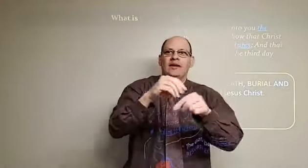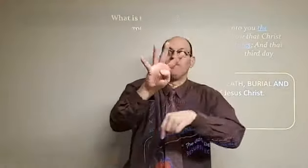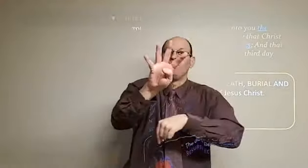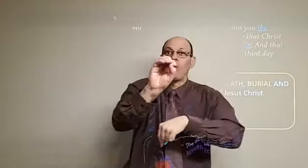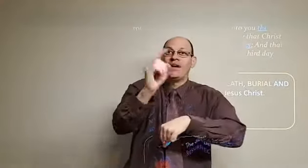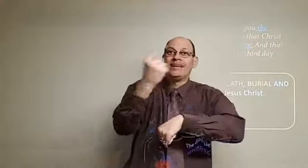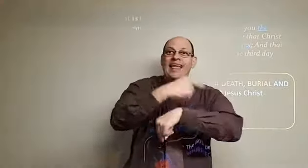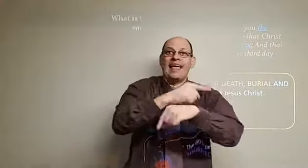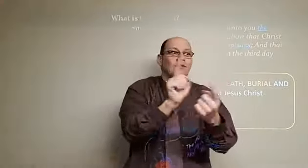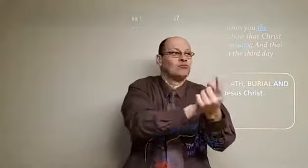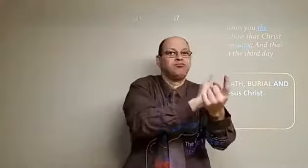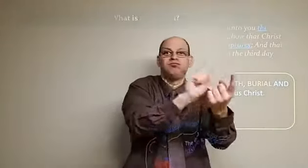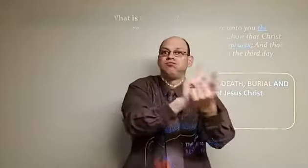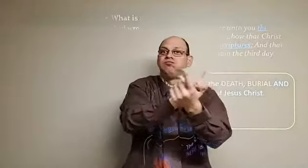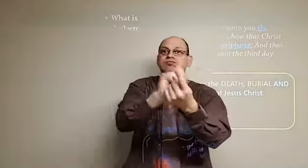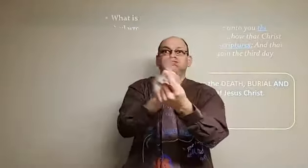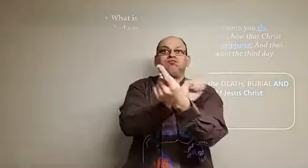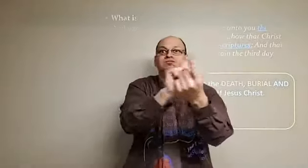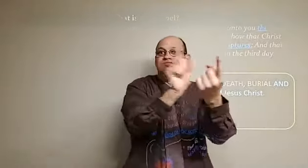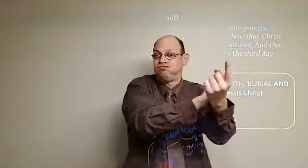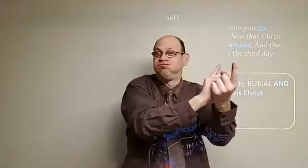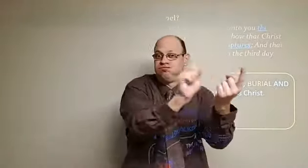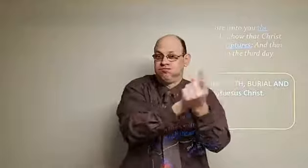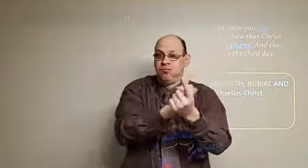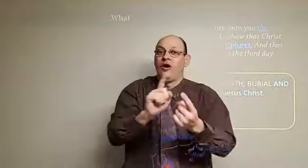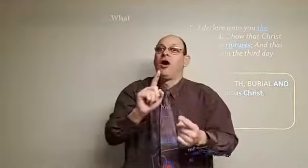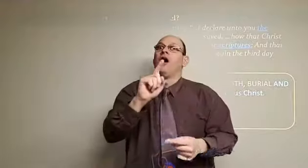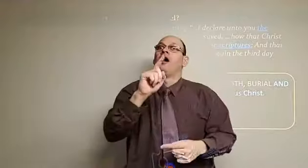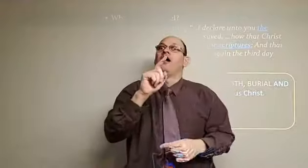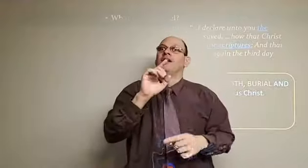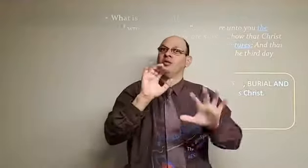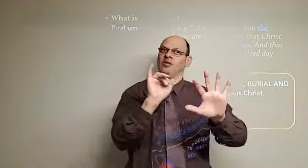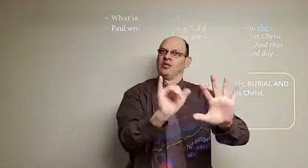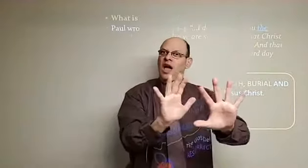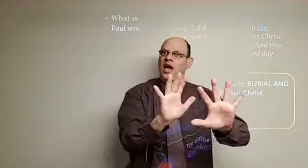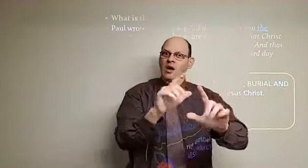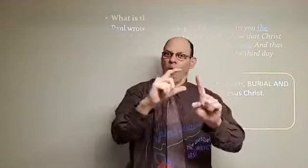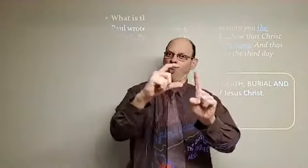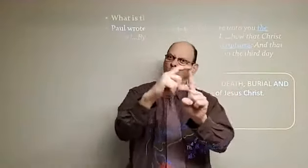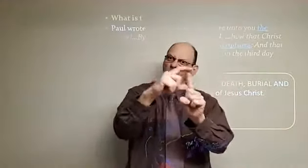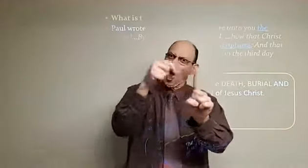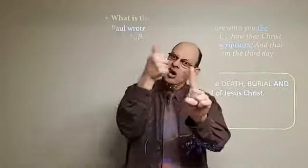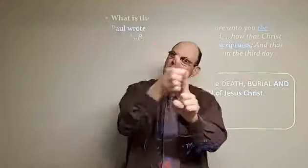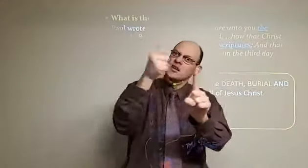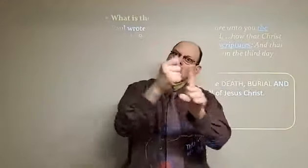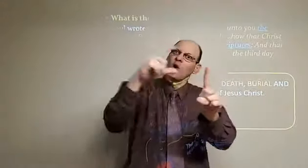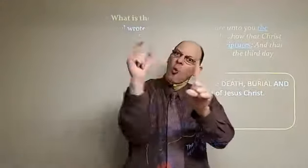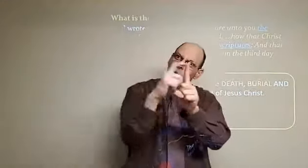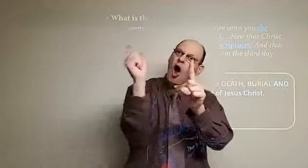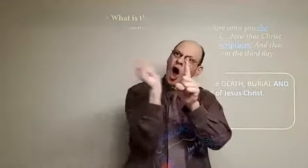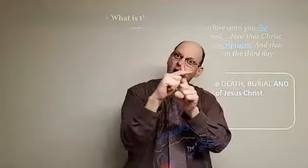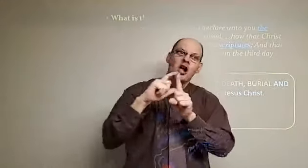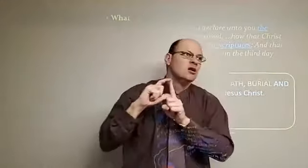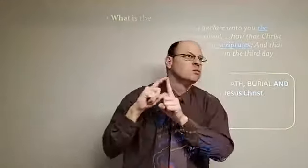after his resurrection he did walk amongst the earth and visited his disciples but I'm telling you that